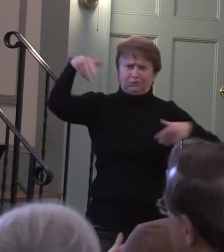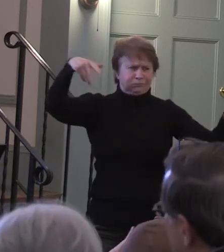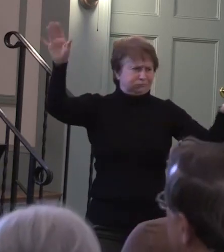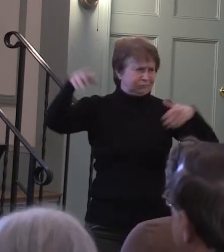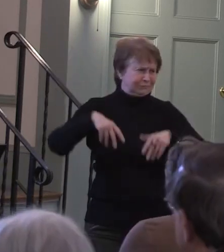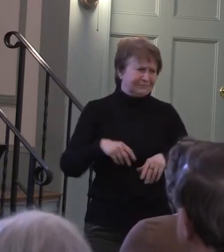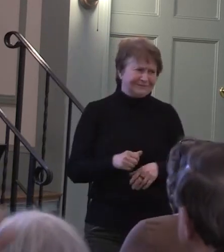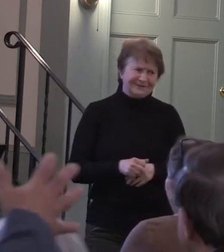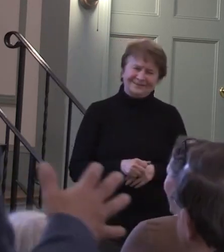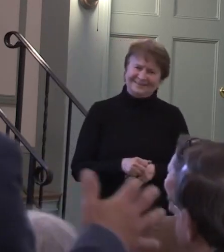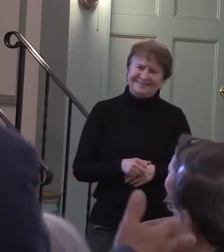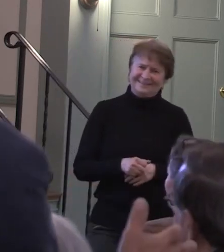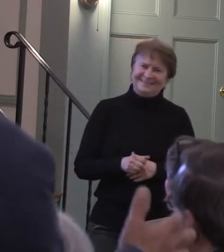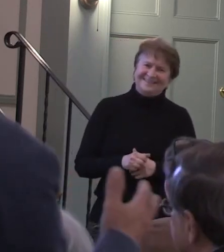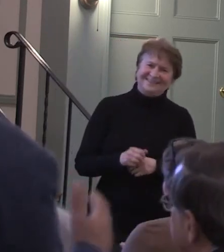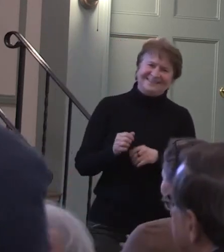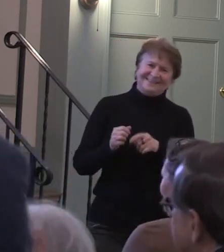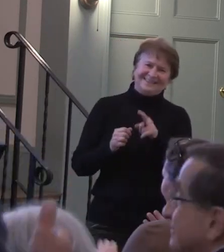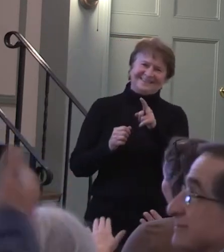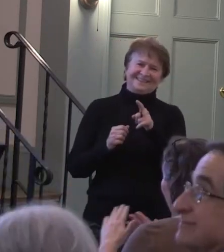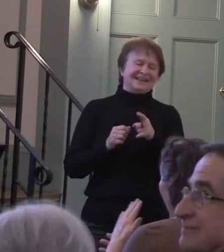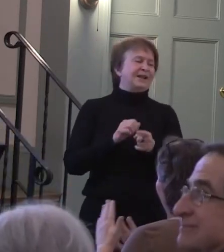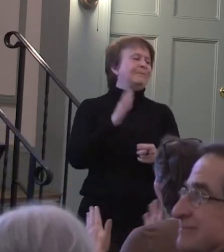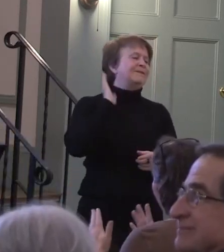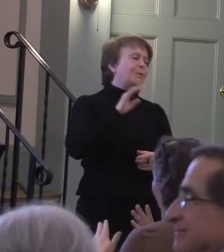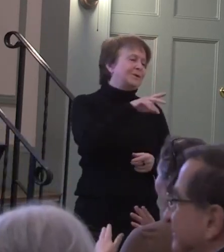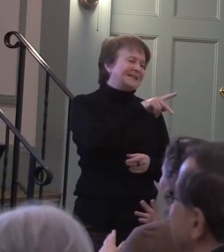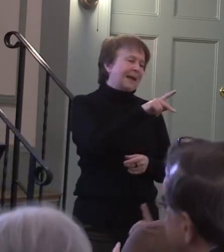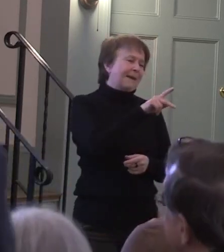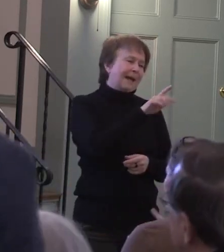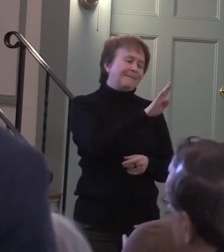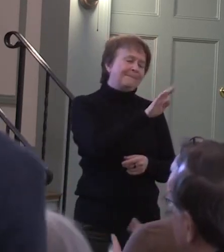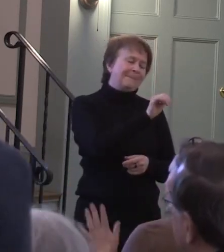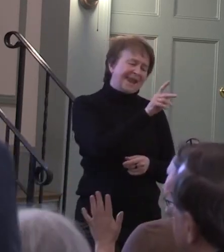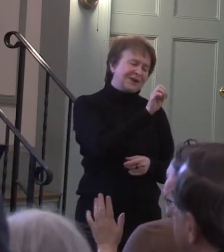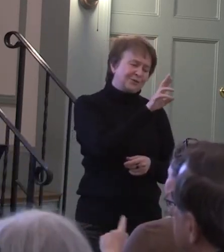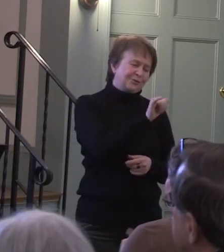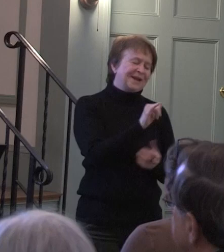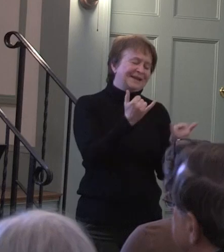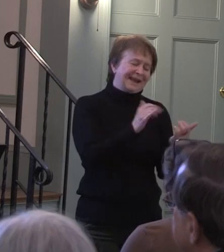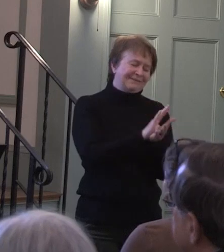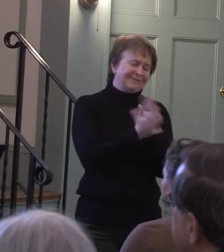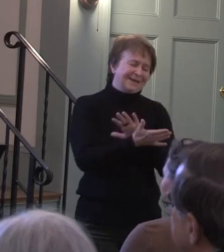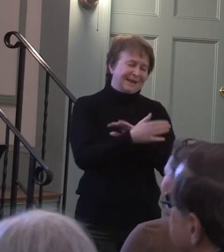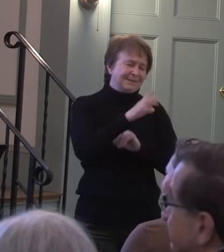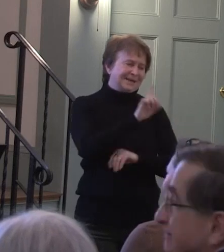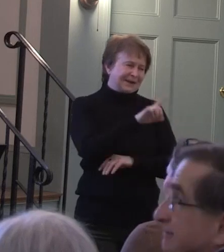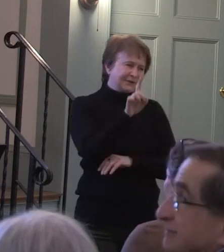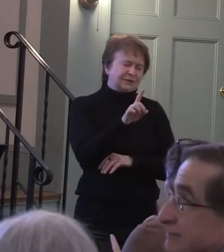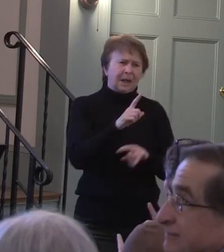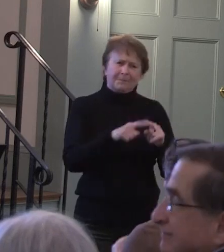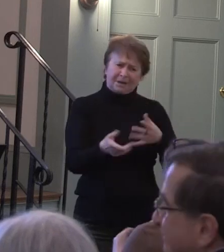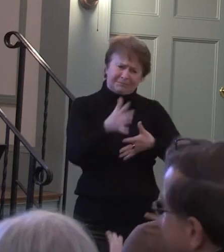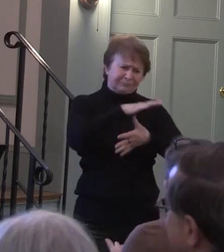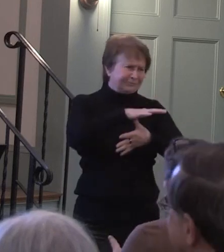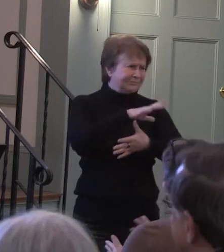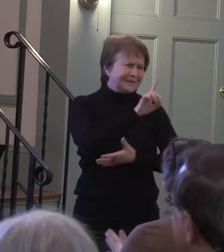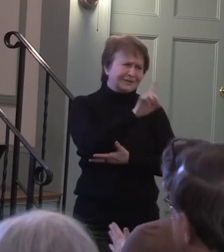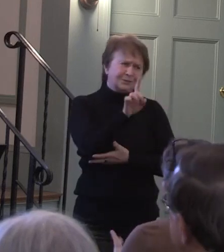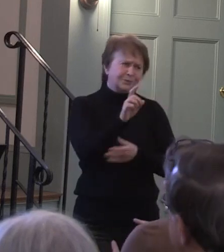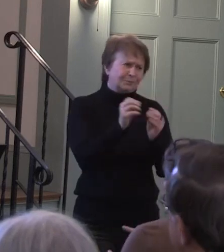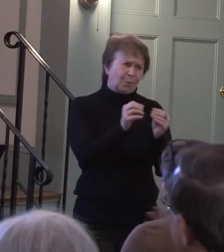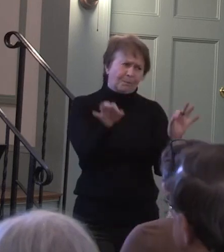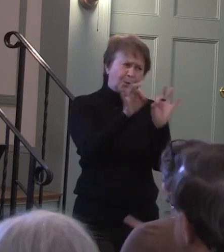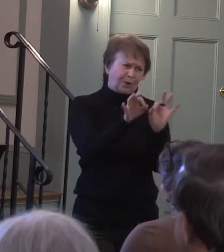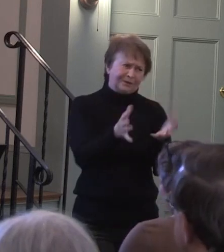So, please. Well, we're from a bakery to Dunkin' Donuts, if you don't know that. But Dunkin' Donuts is more affordable.